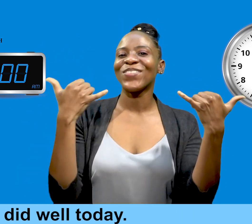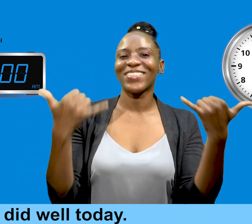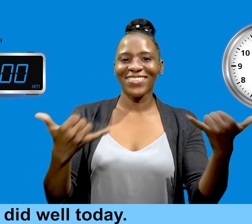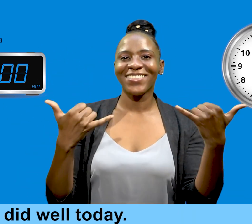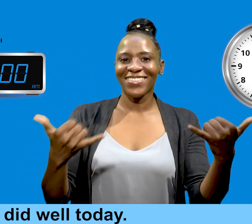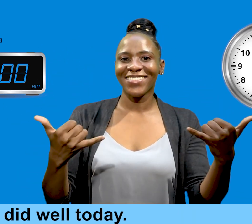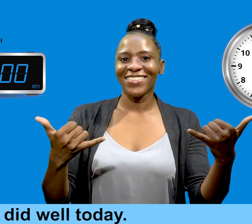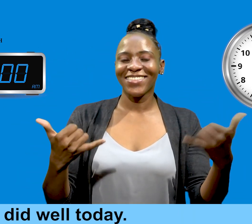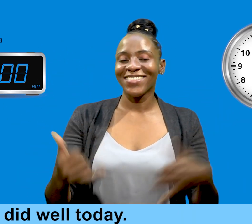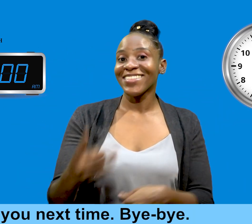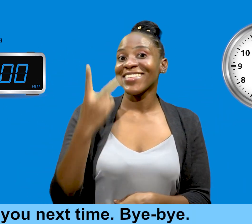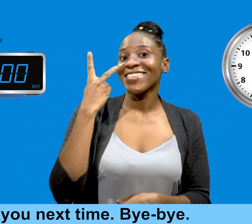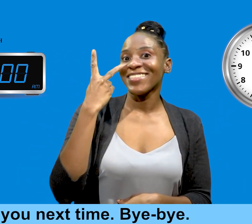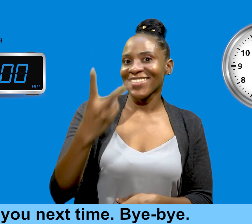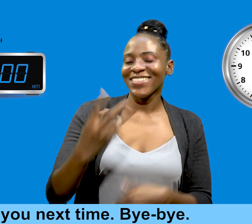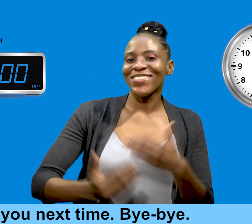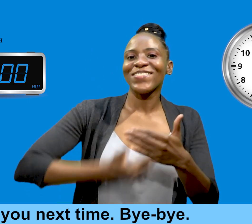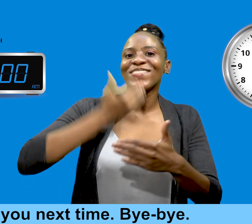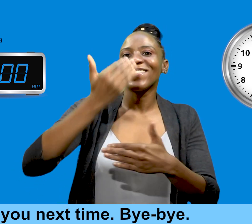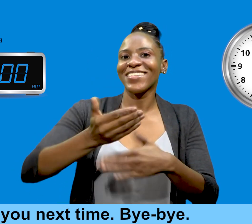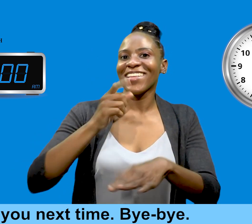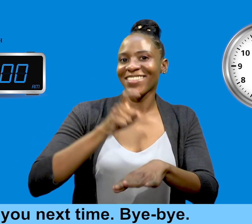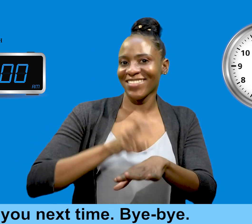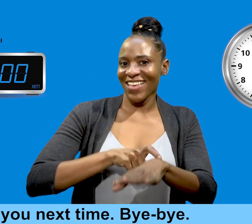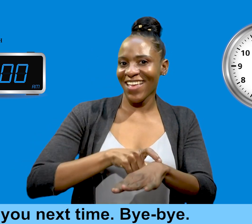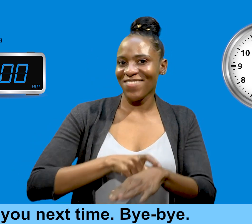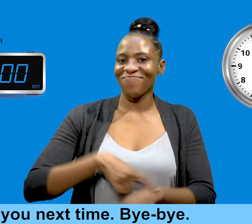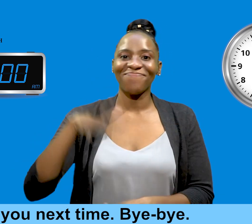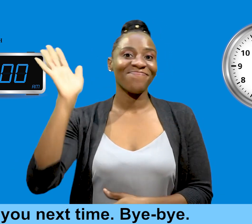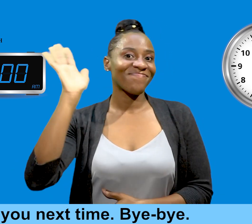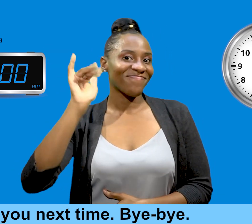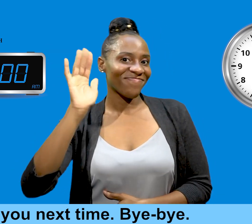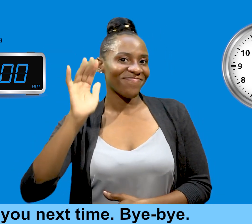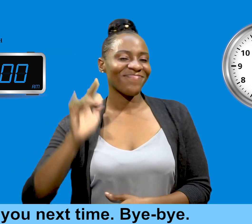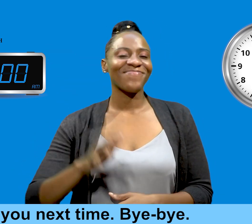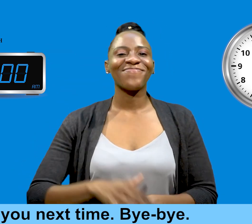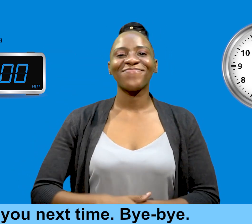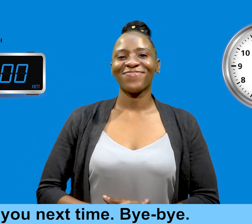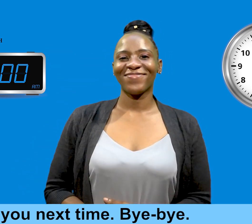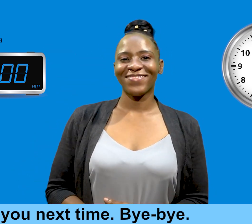well today. See you next time. Bye.